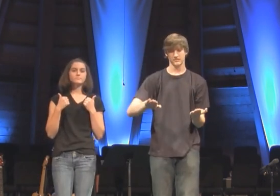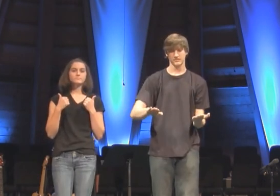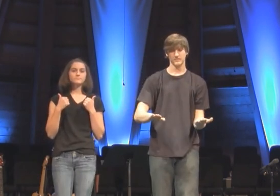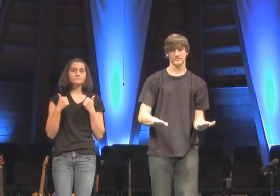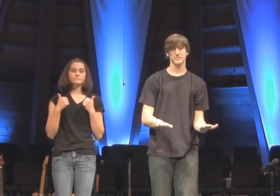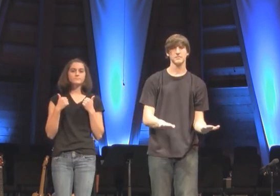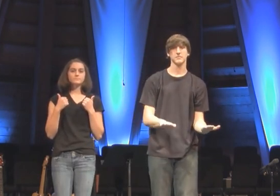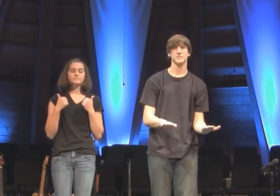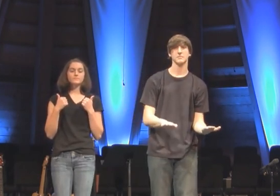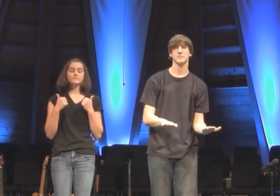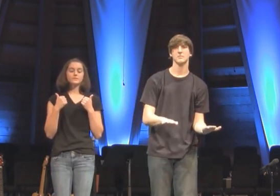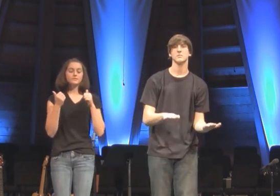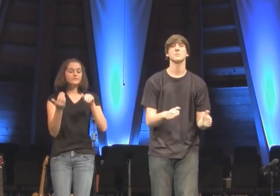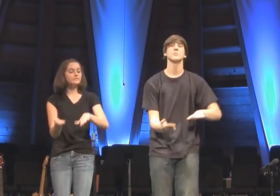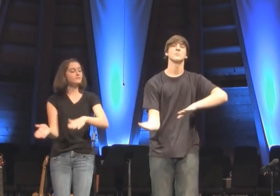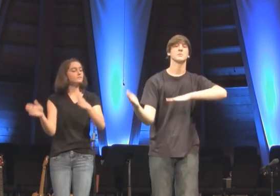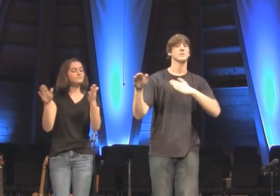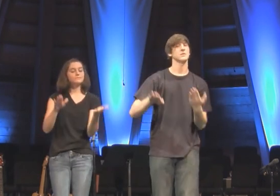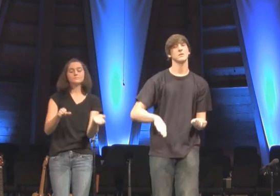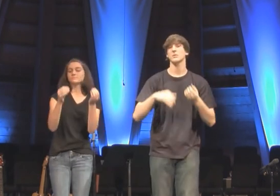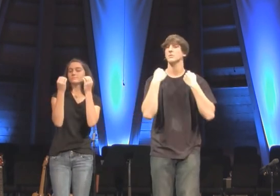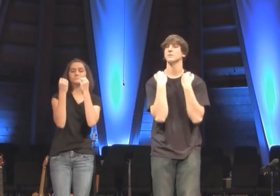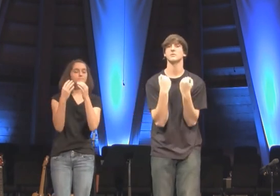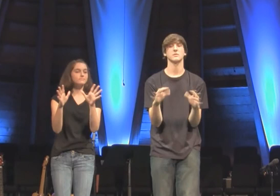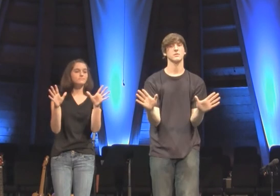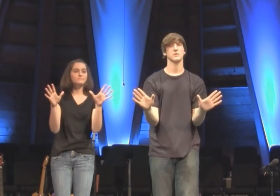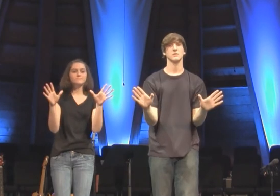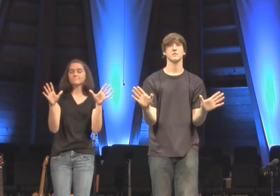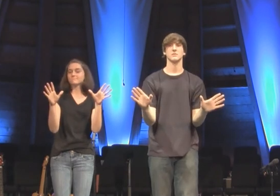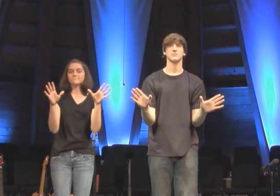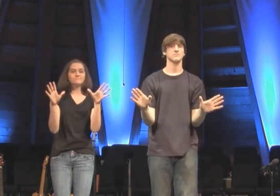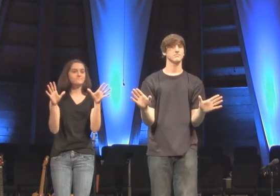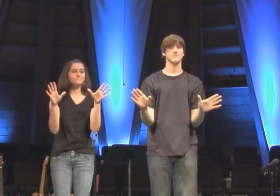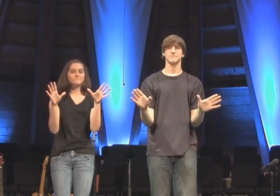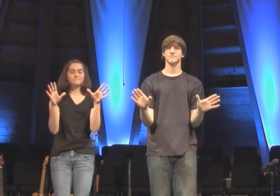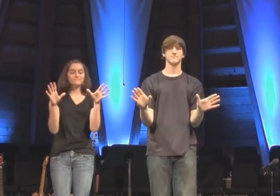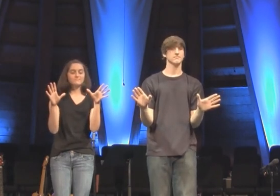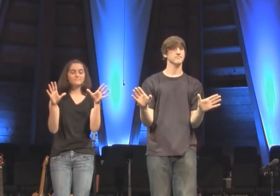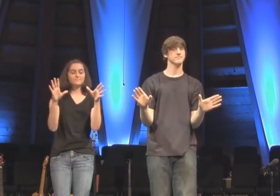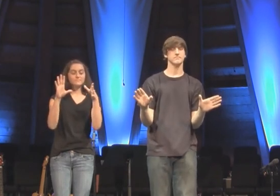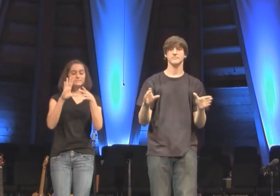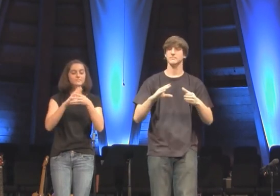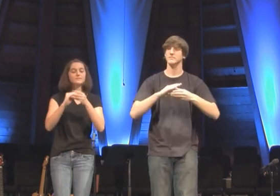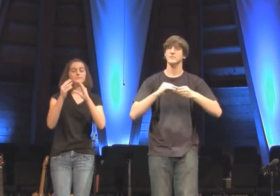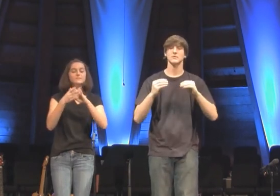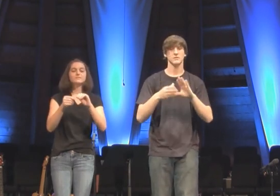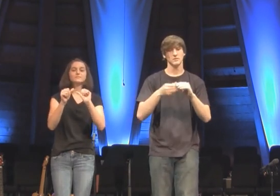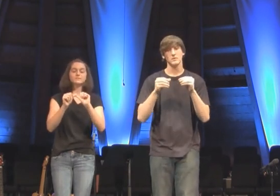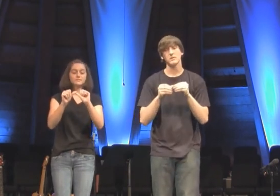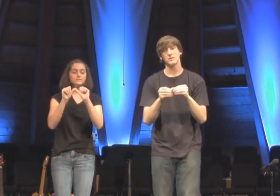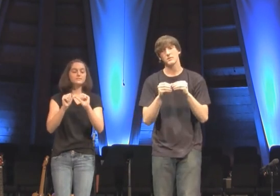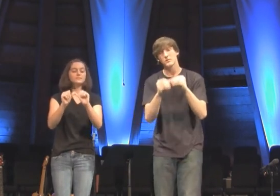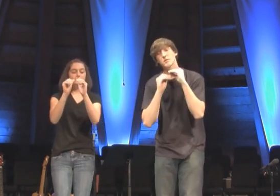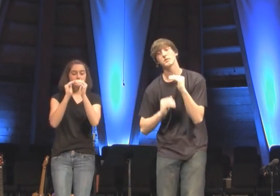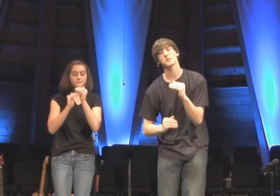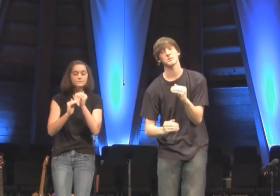But that was the end of the